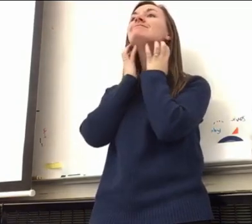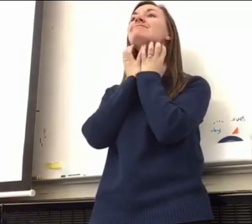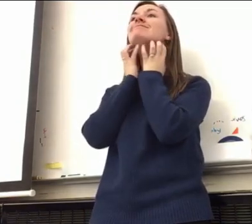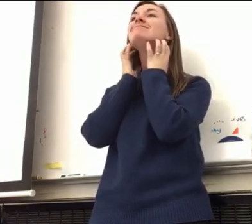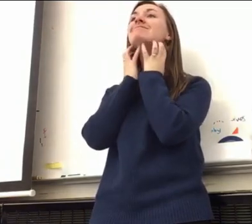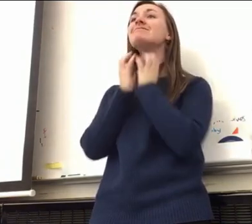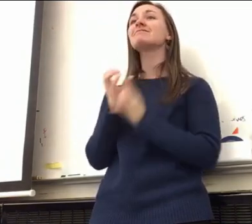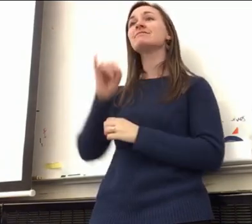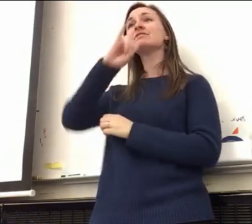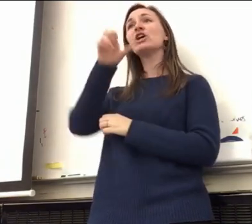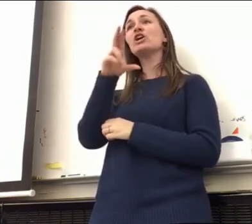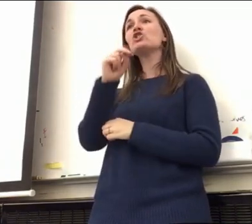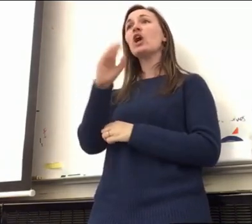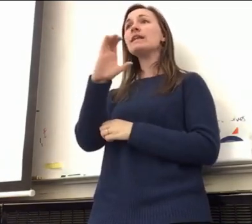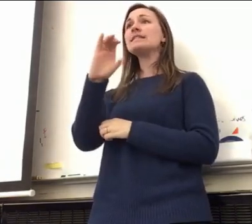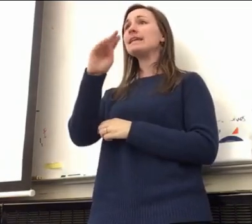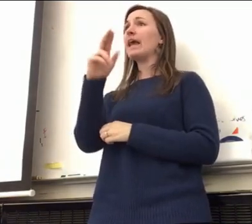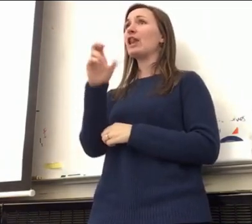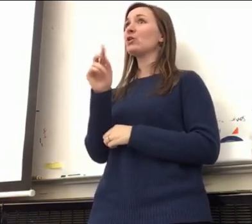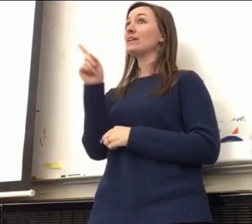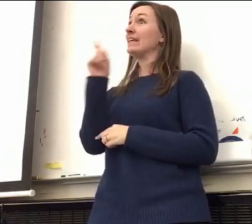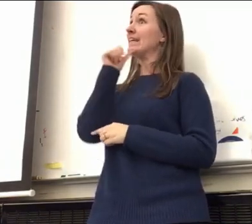It's John C. Calhoun. He's not weird.